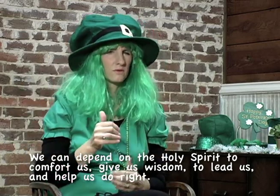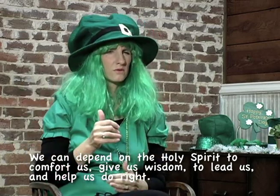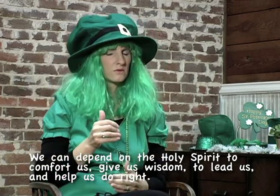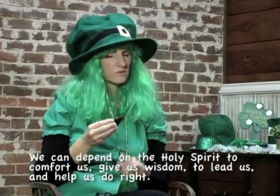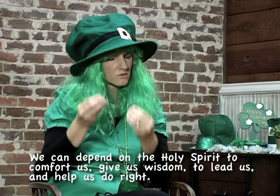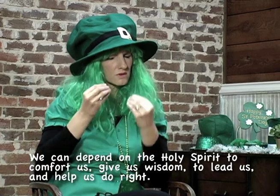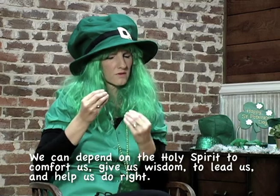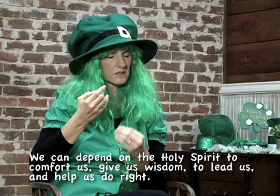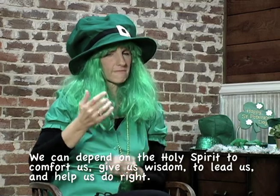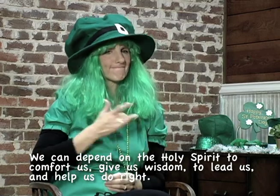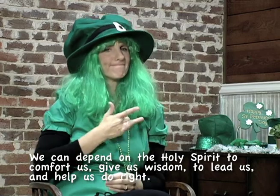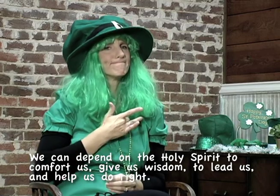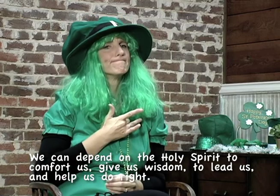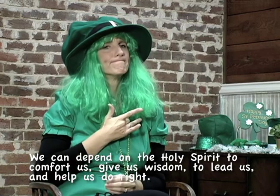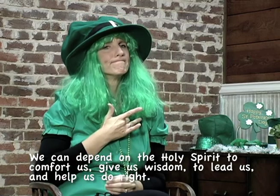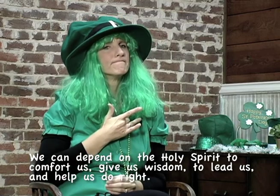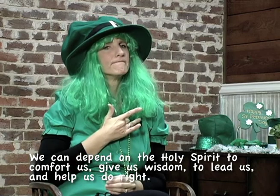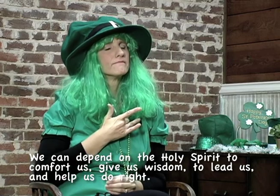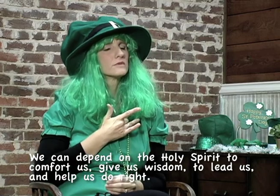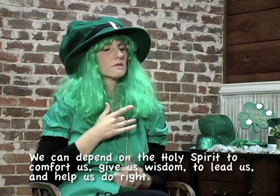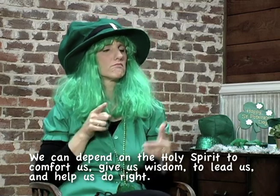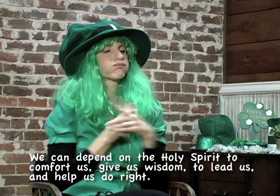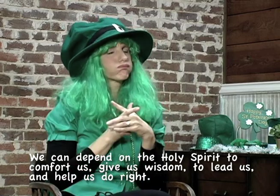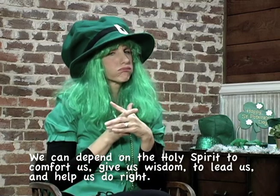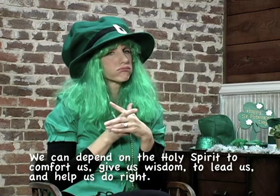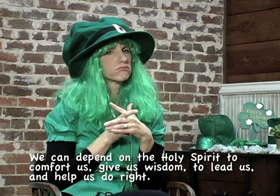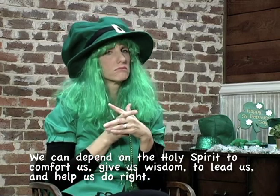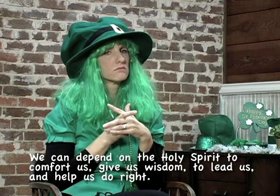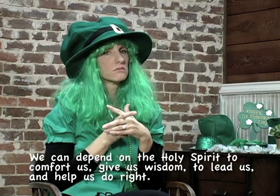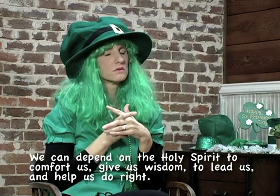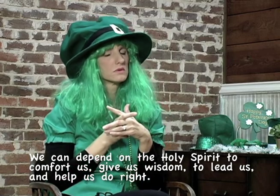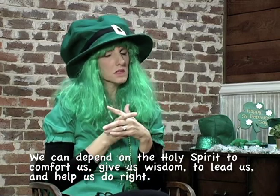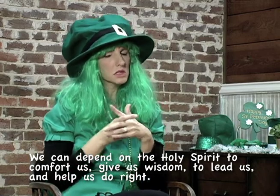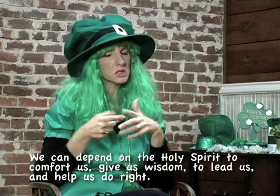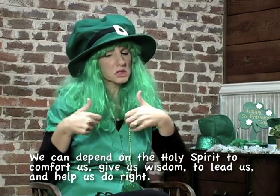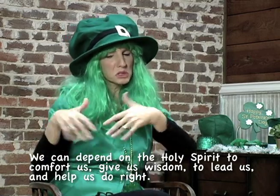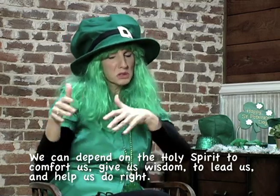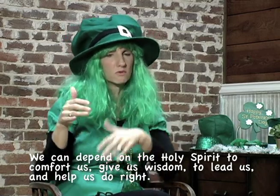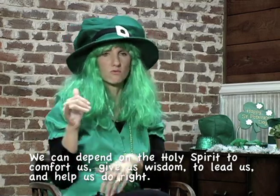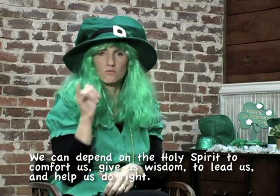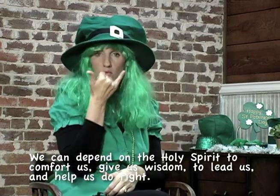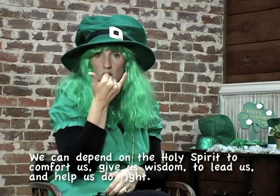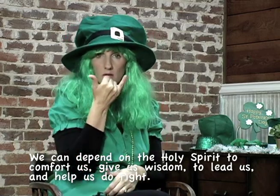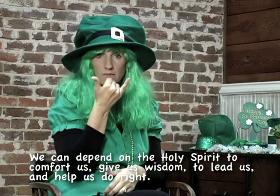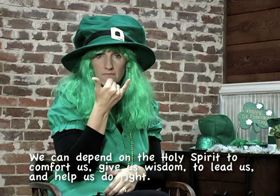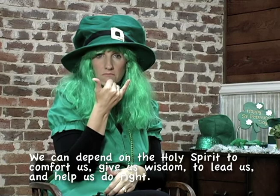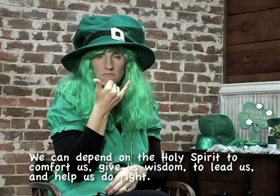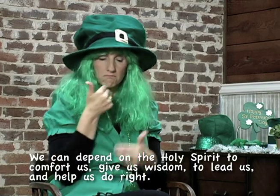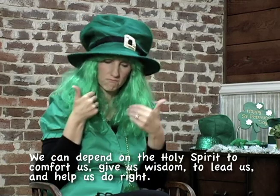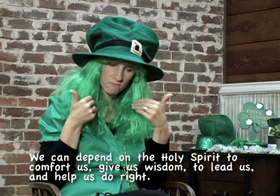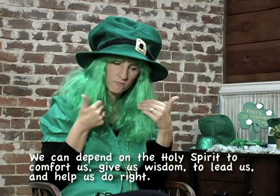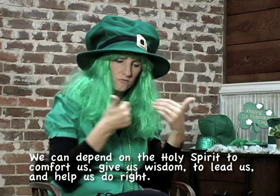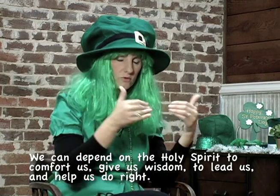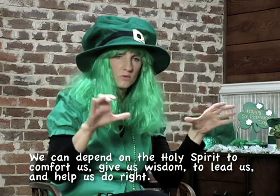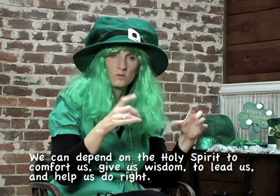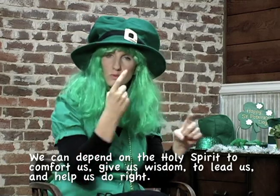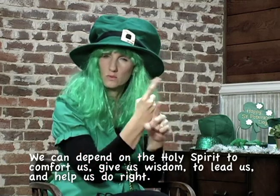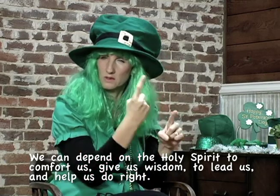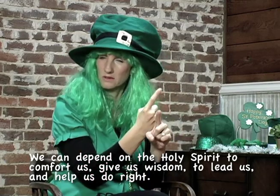leadership and guidance, to give us sensitivity and conviction so that we can avoid evil and sin and we